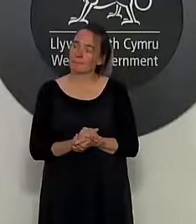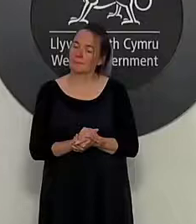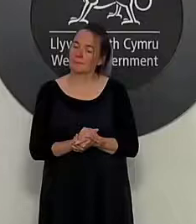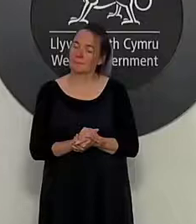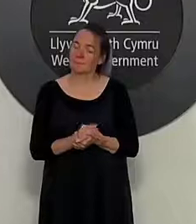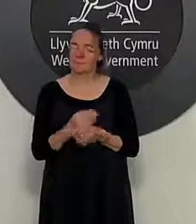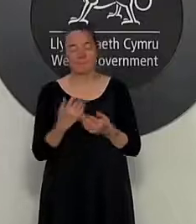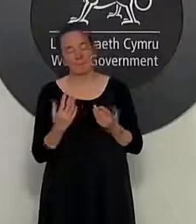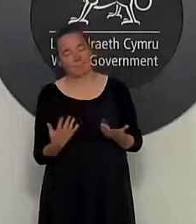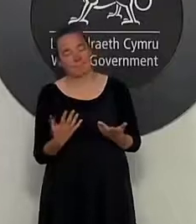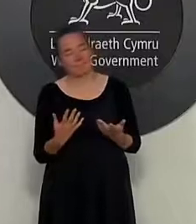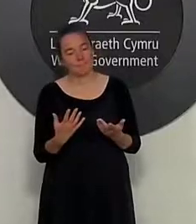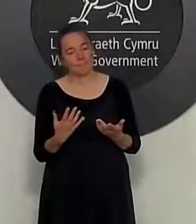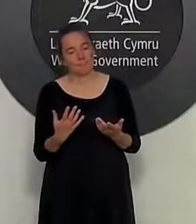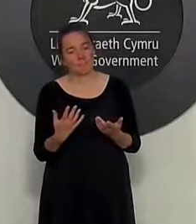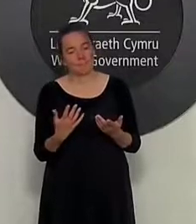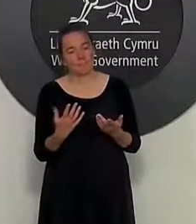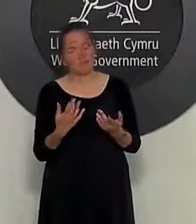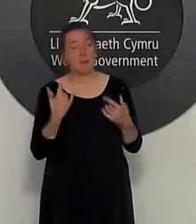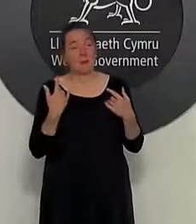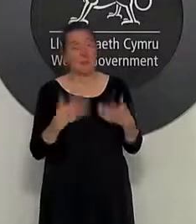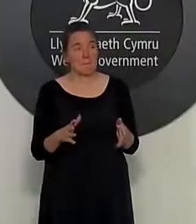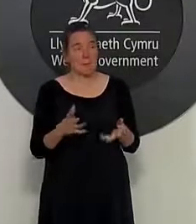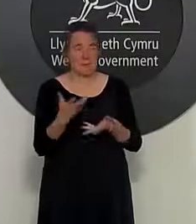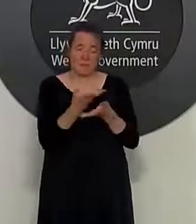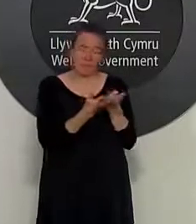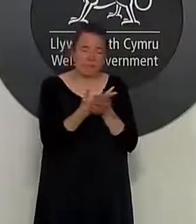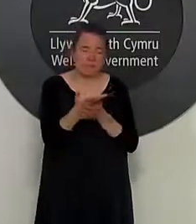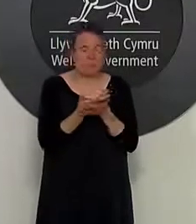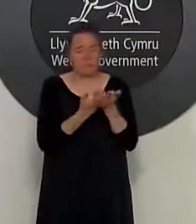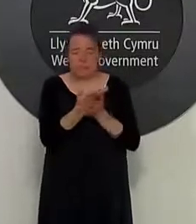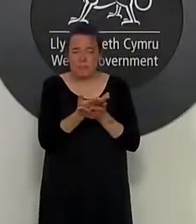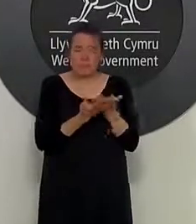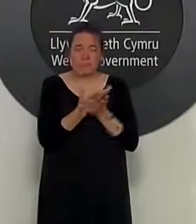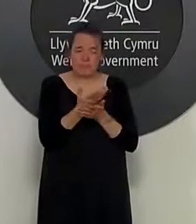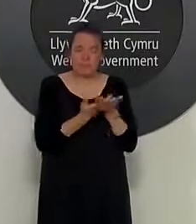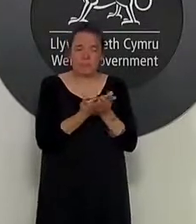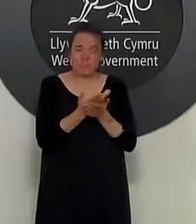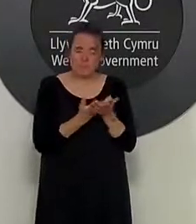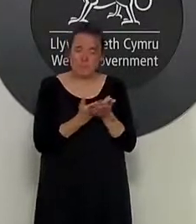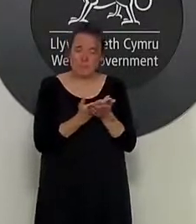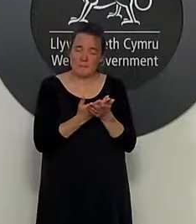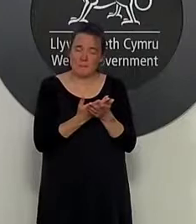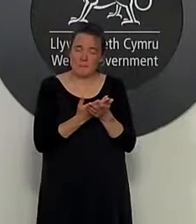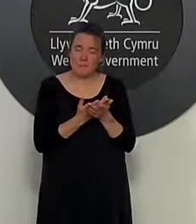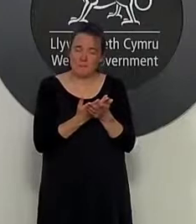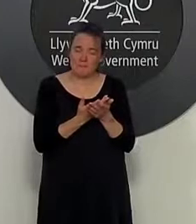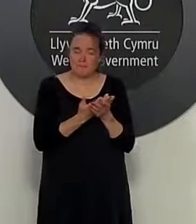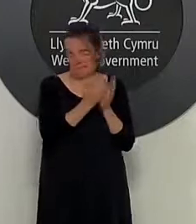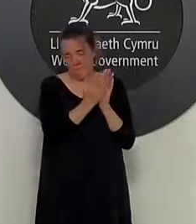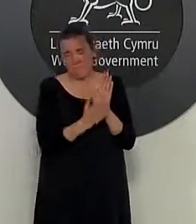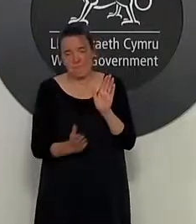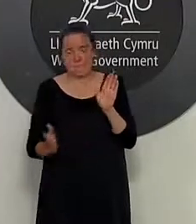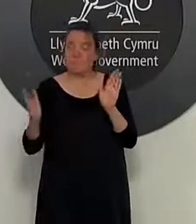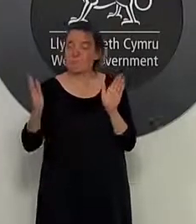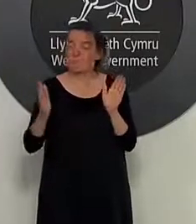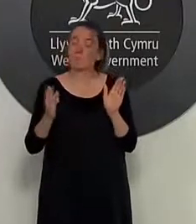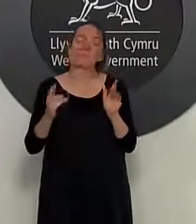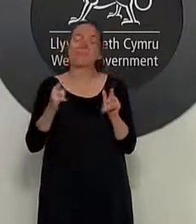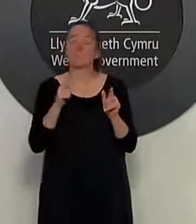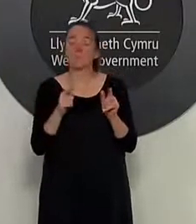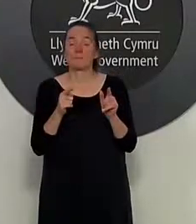we had very, very wide-ranging discussions, Tom, in arriving at these areas where we were able